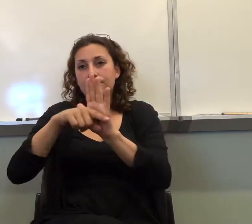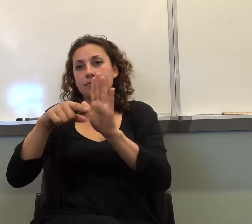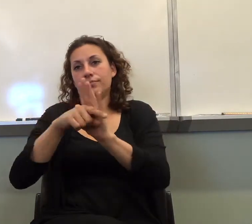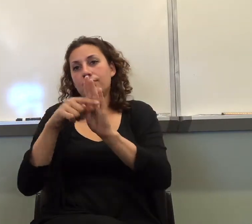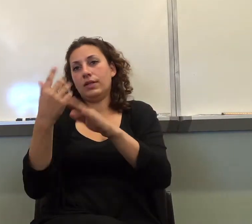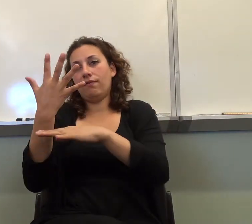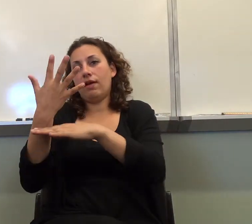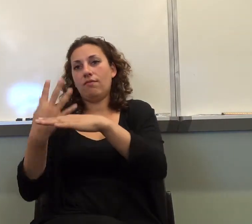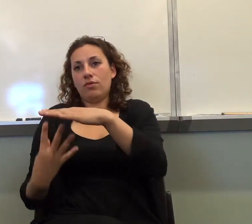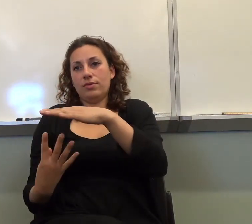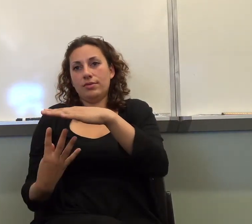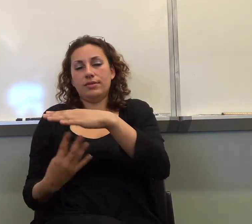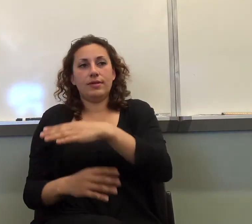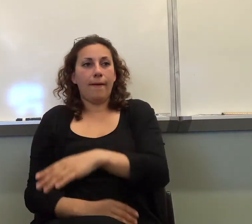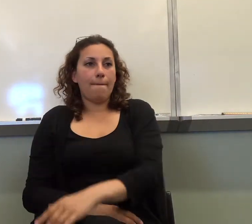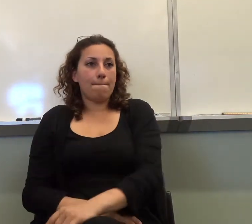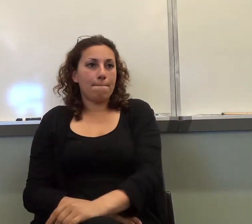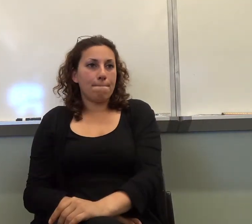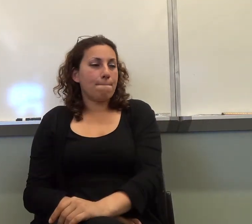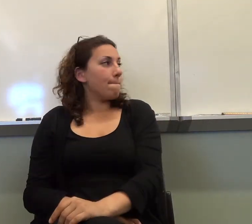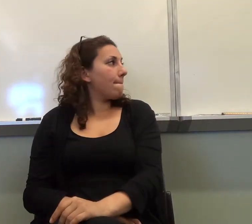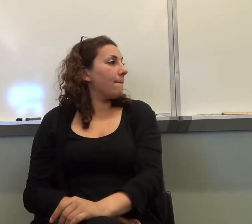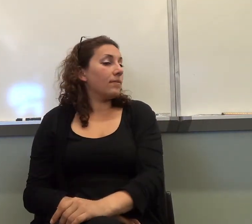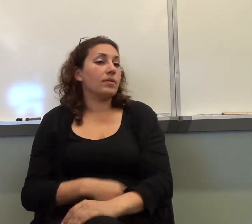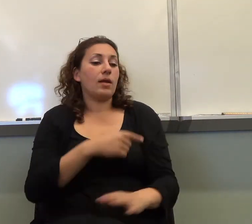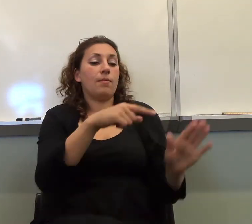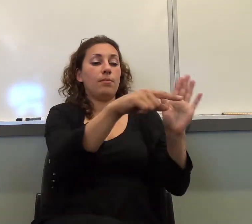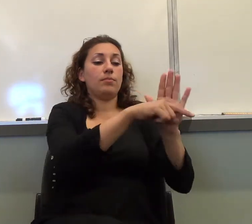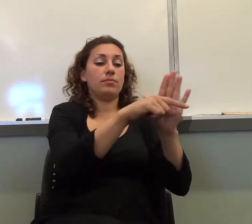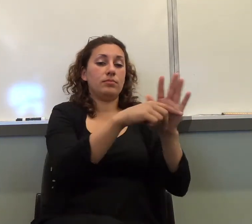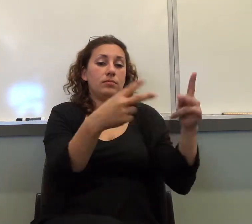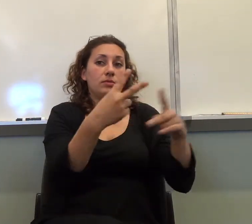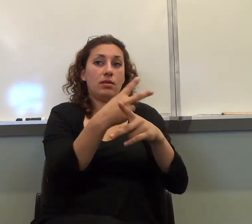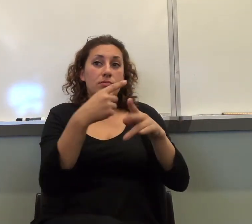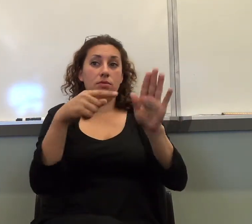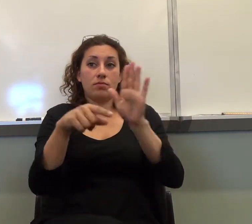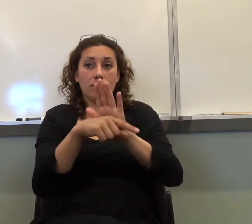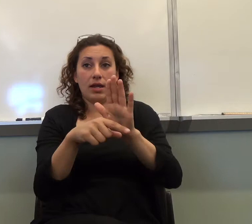5/4. Minus times a minus, plus, canceling, cancel.